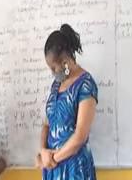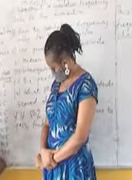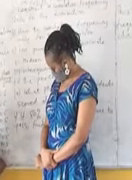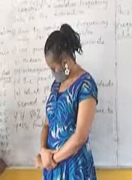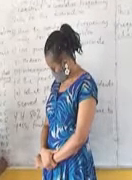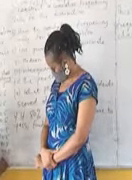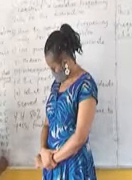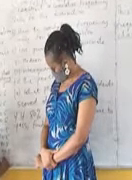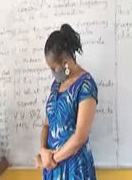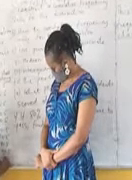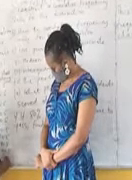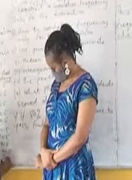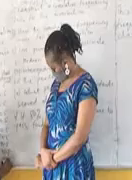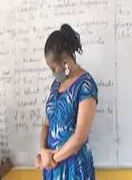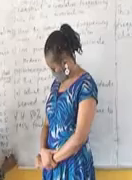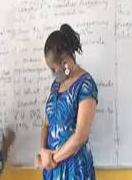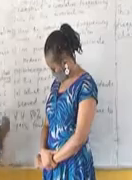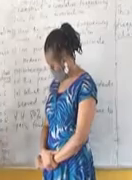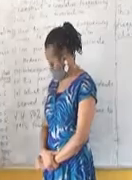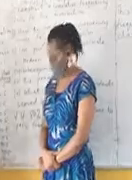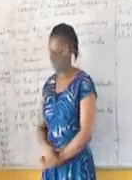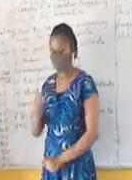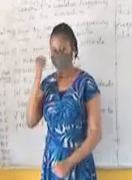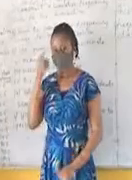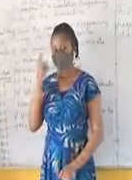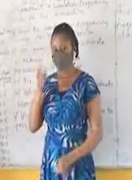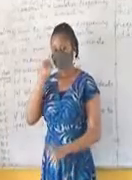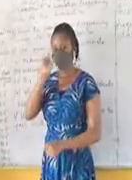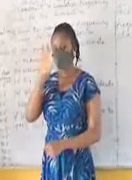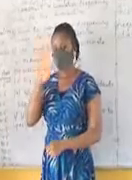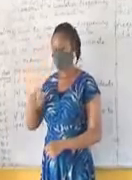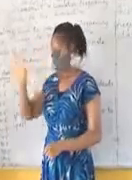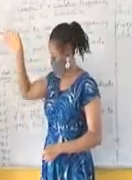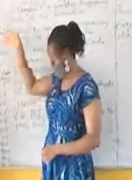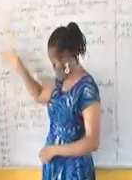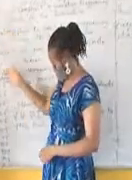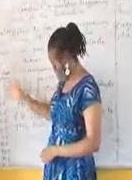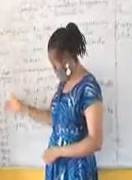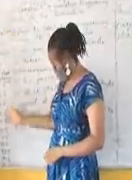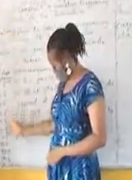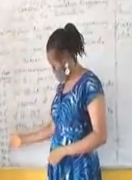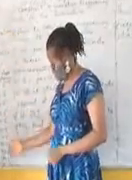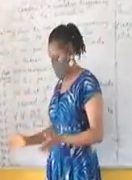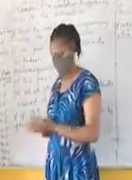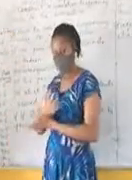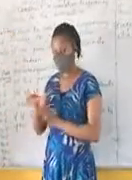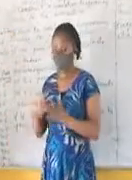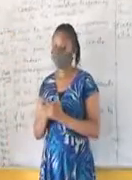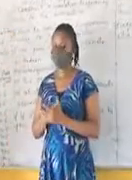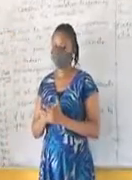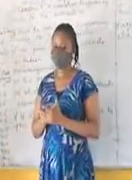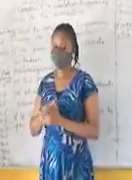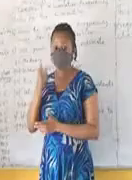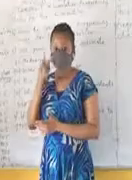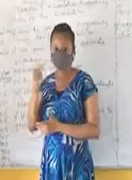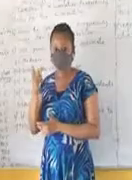90.5, and 100.5. So you can see that this topic, the question is